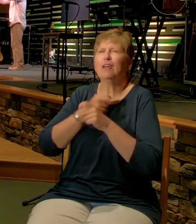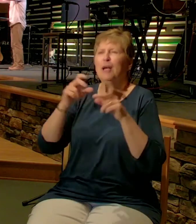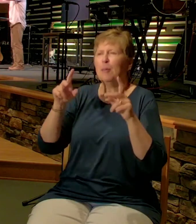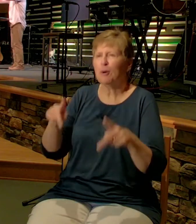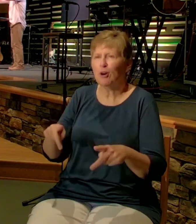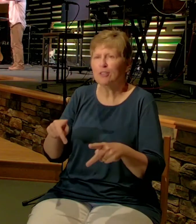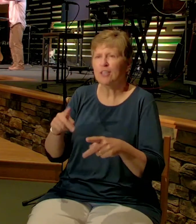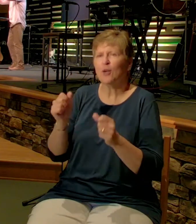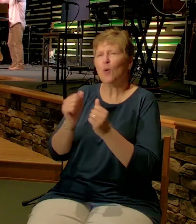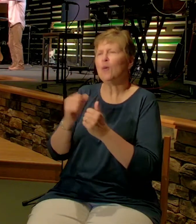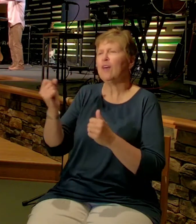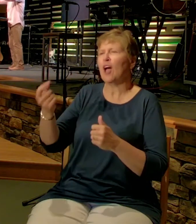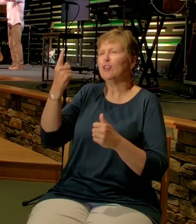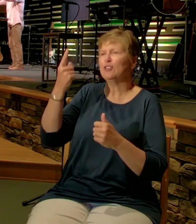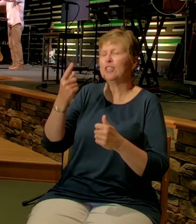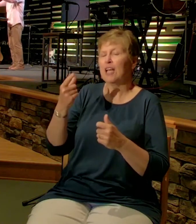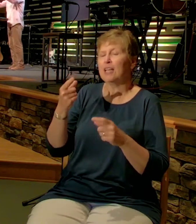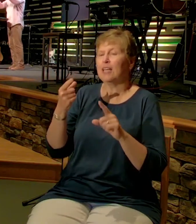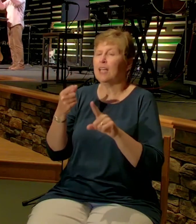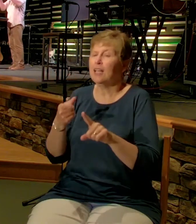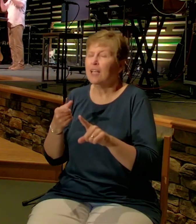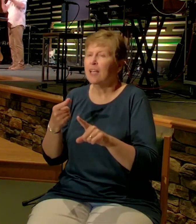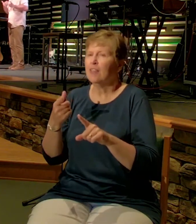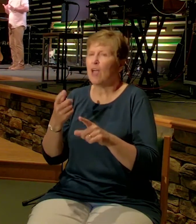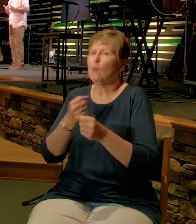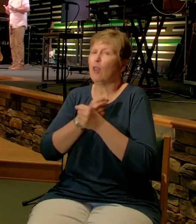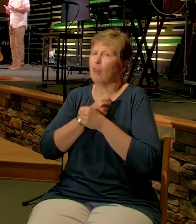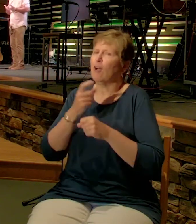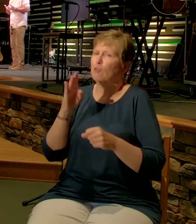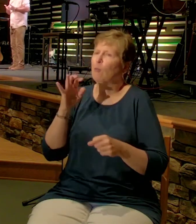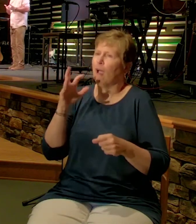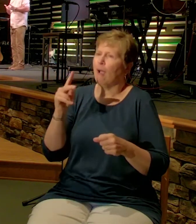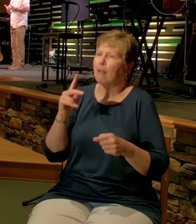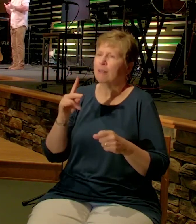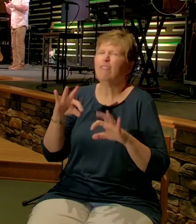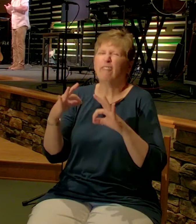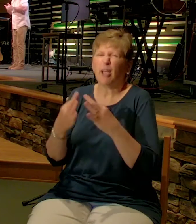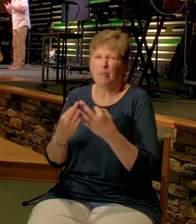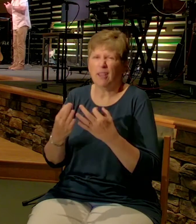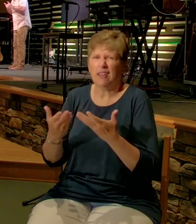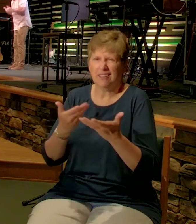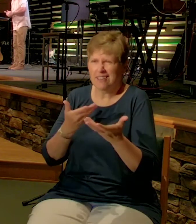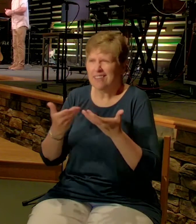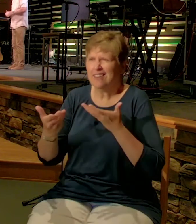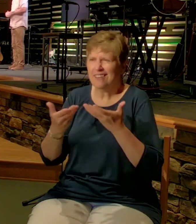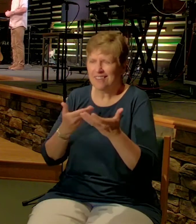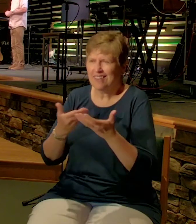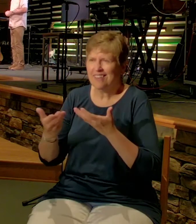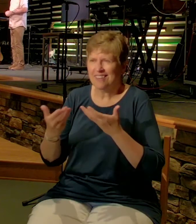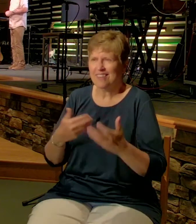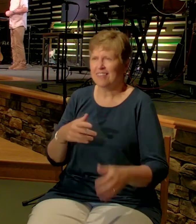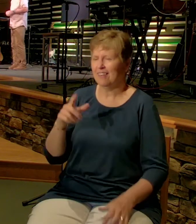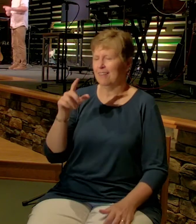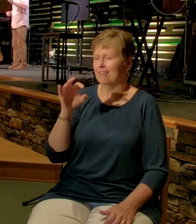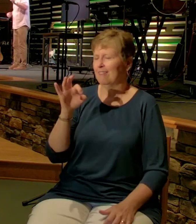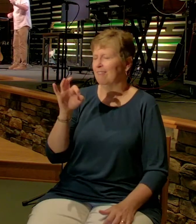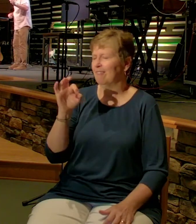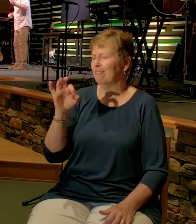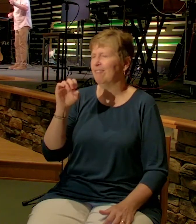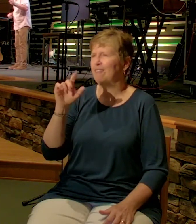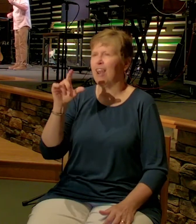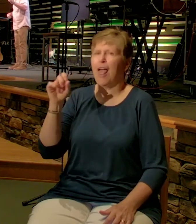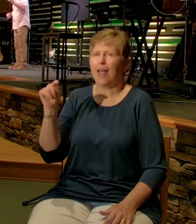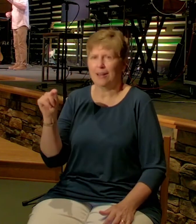the understanding, chances are, they're going to love you back. That's phileo.